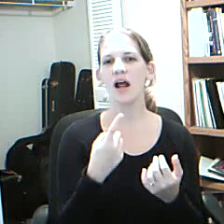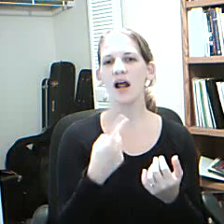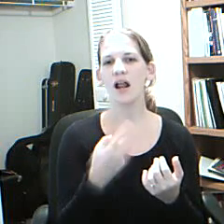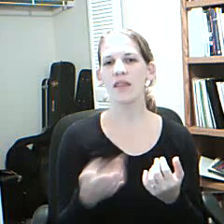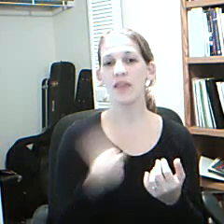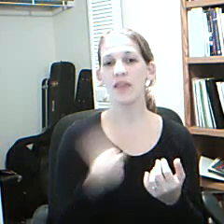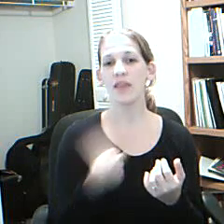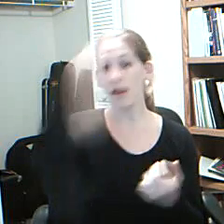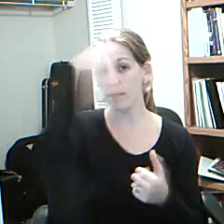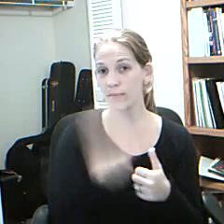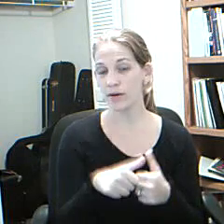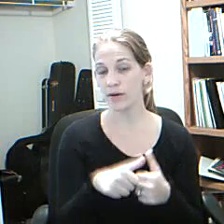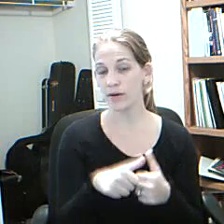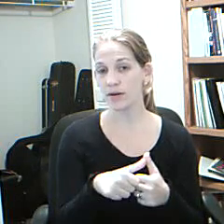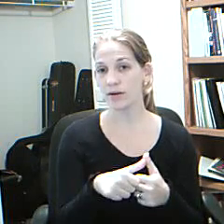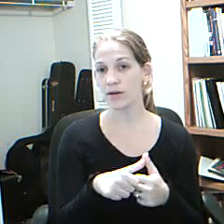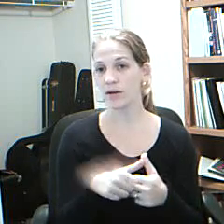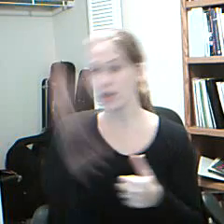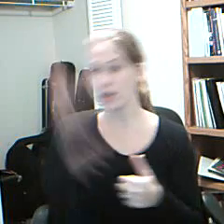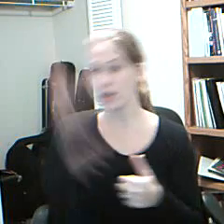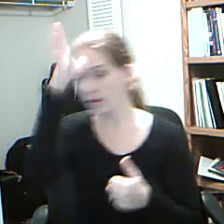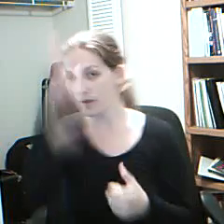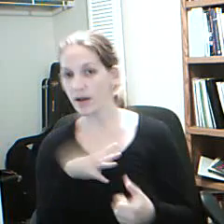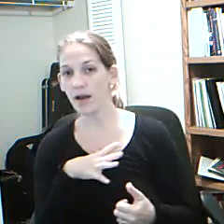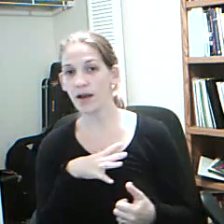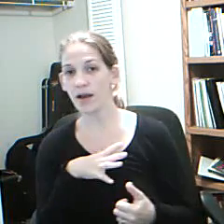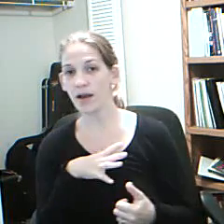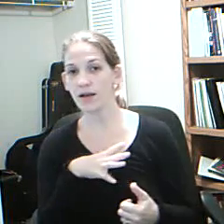that, he disciplines himself during the week.